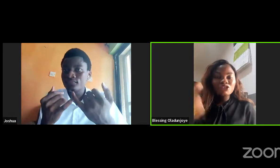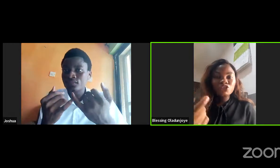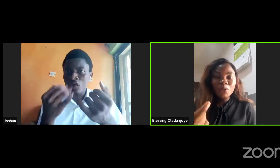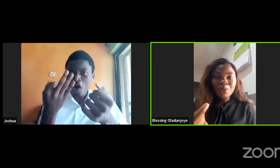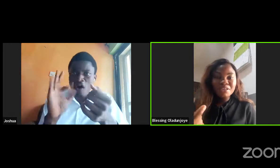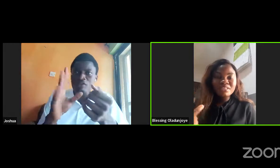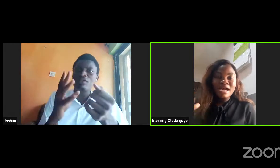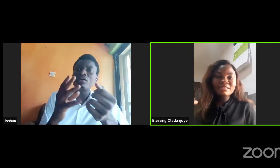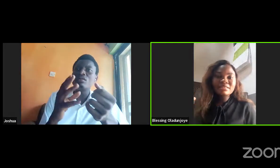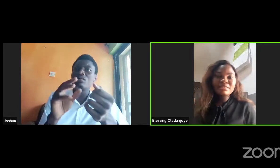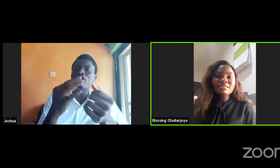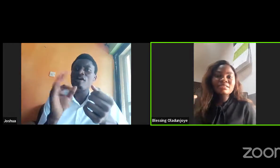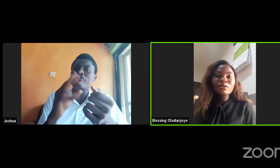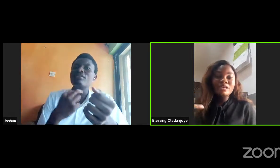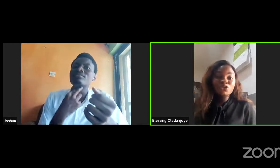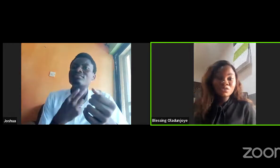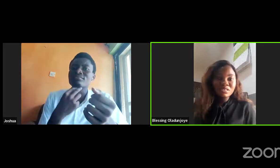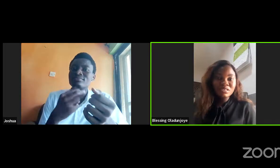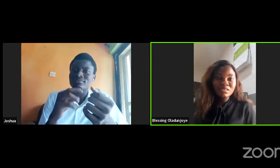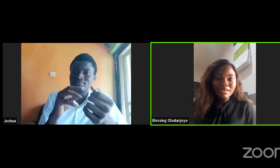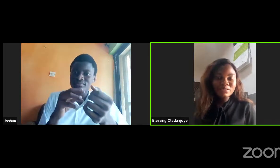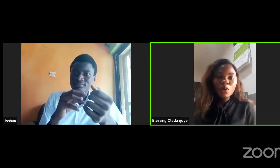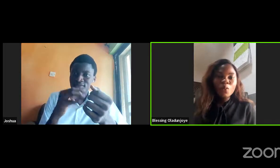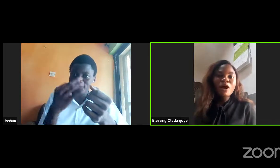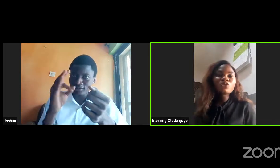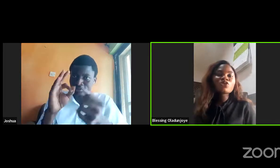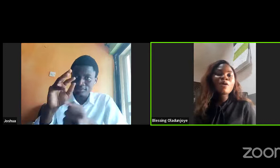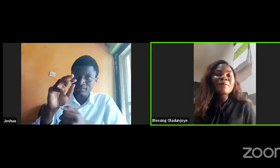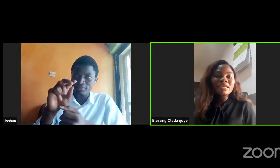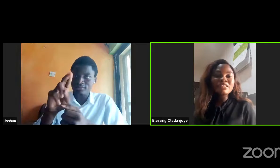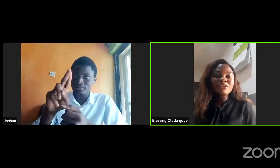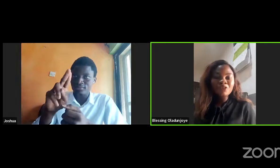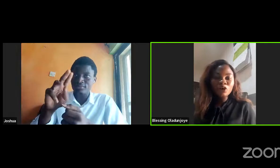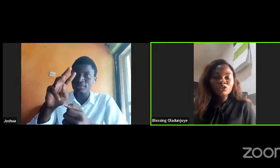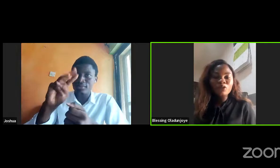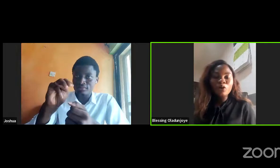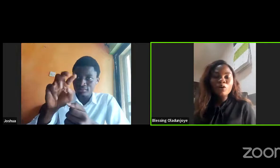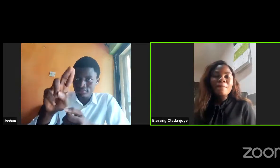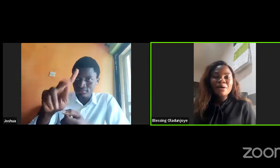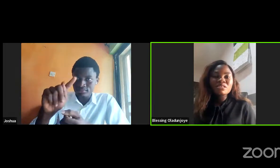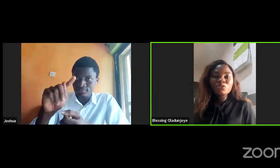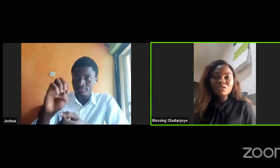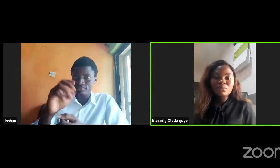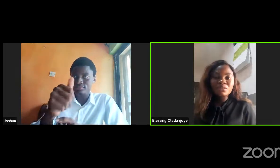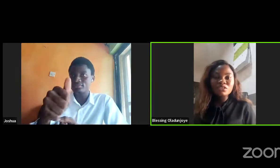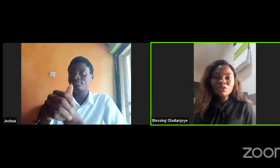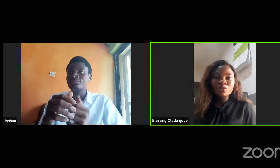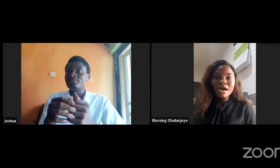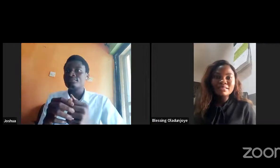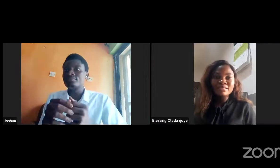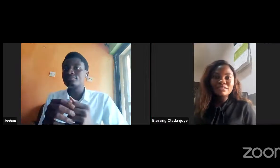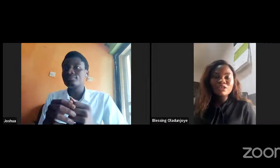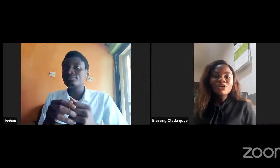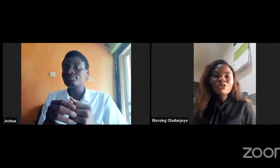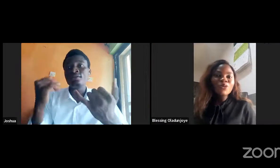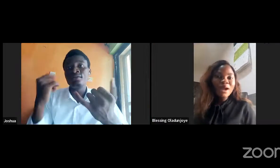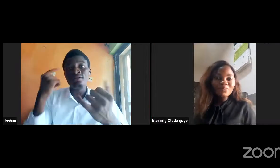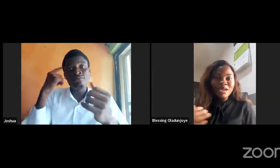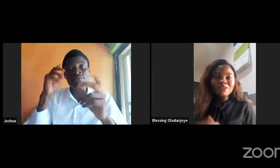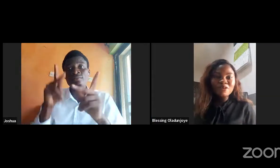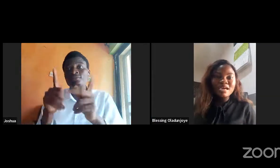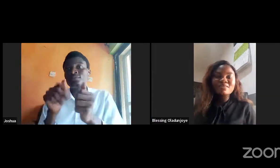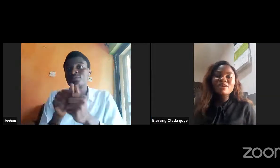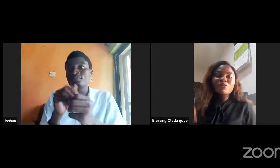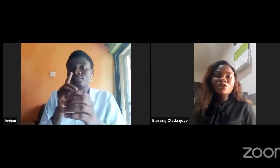We ensuring that this, as users, we are also making it for persons with disabilities. While